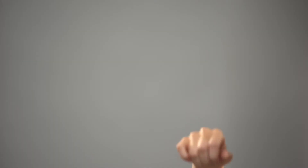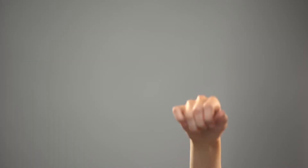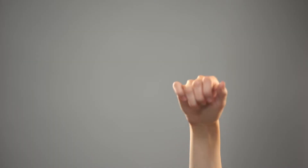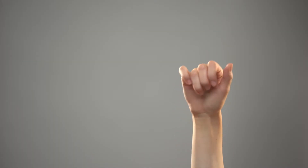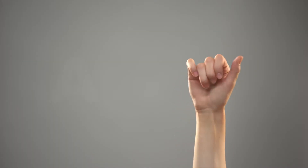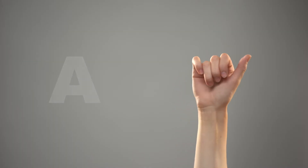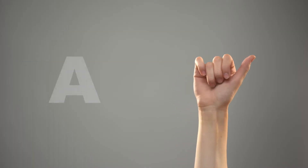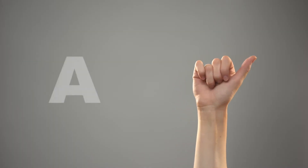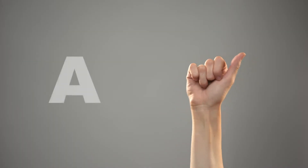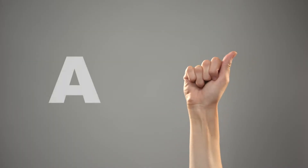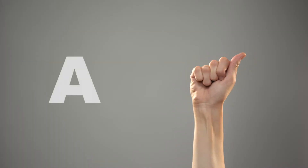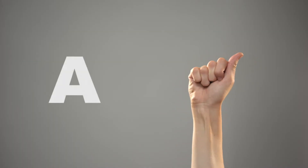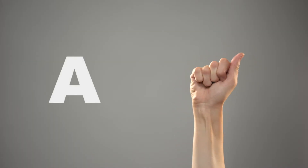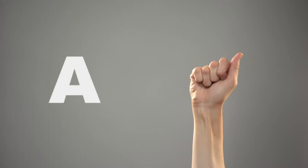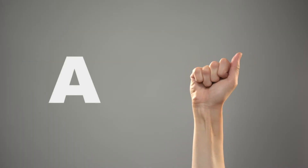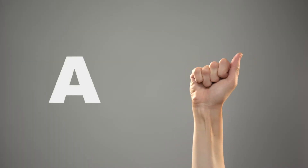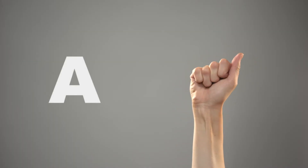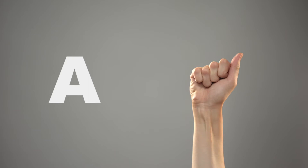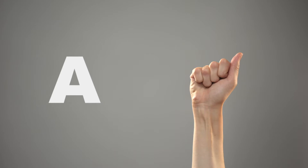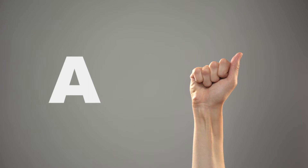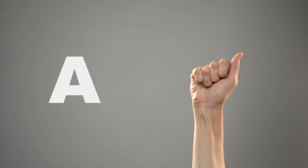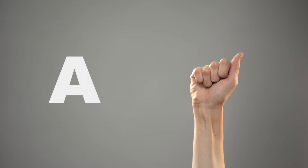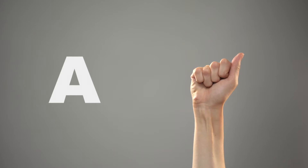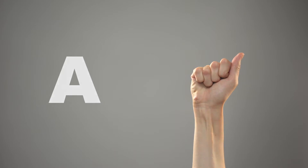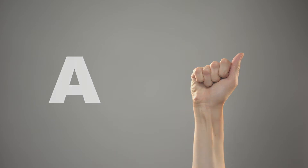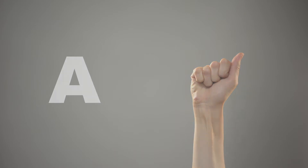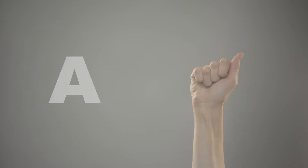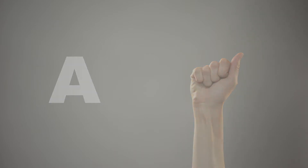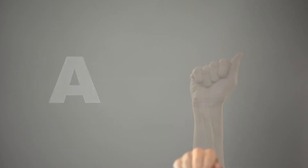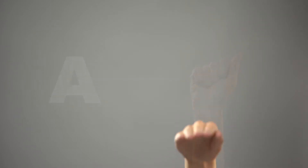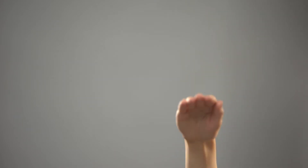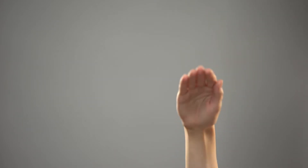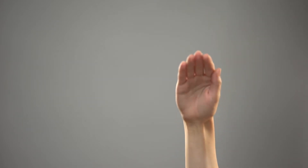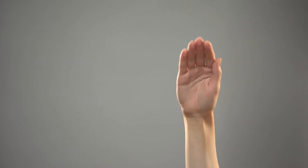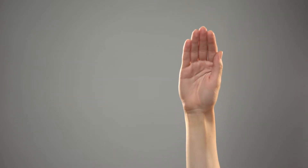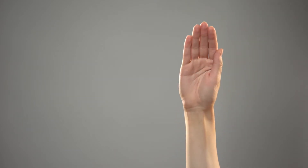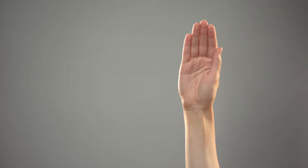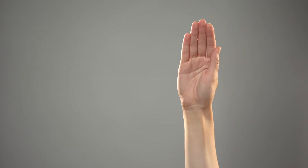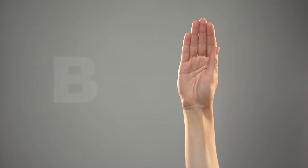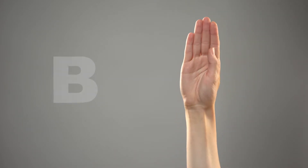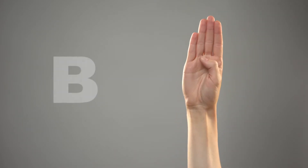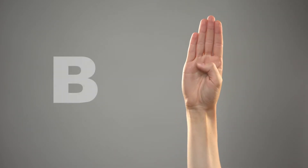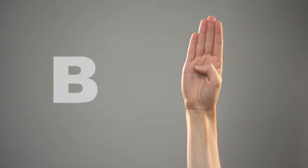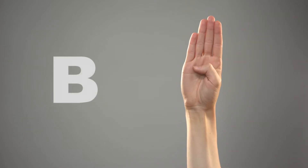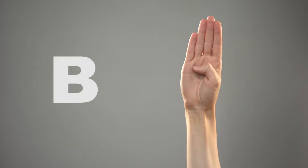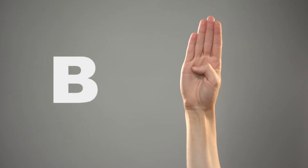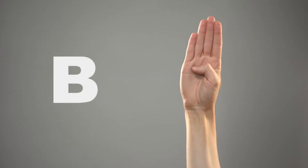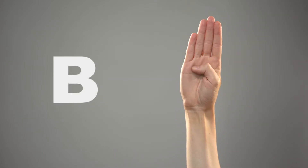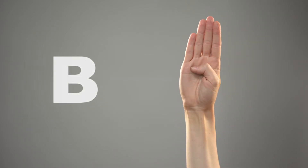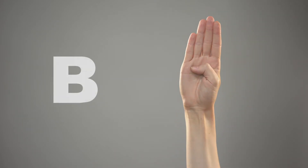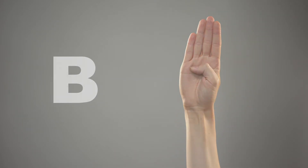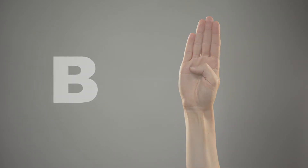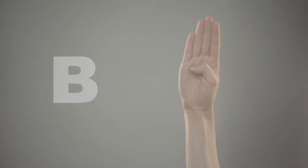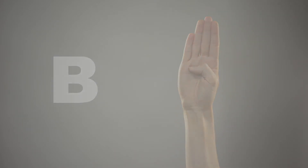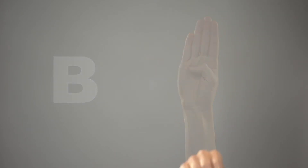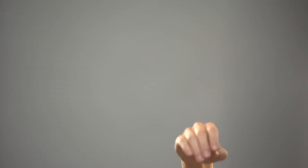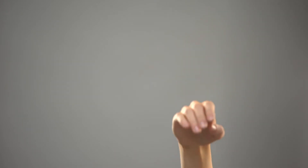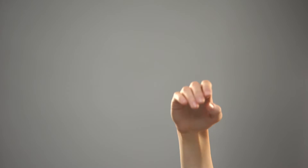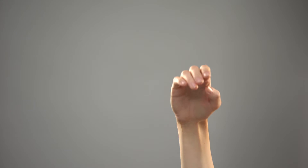The sender shows a series of these signs by using their hands and they would make a word or a meaningful